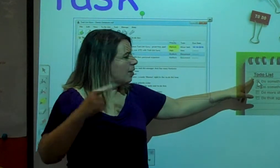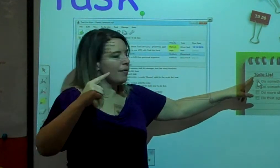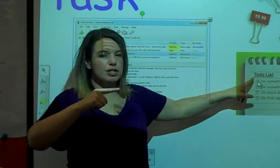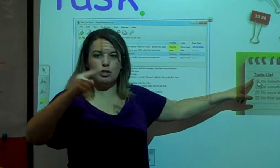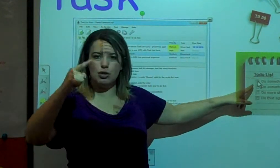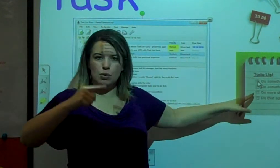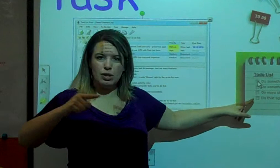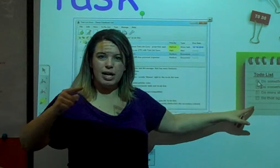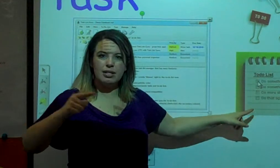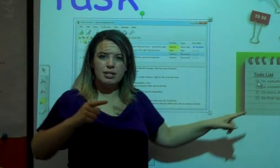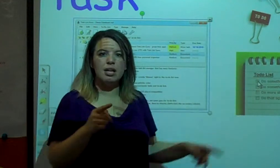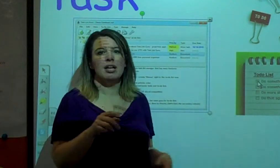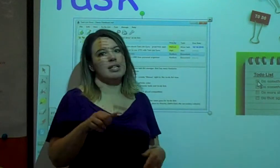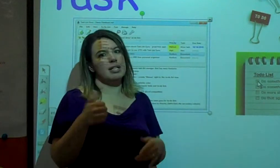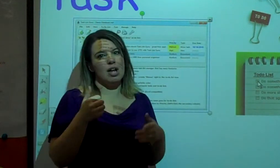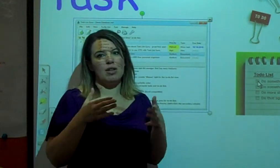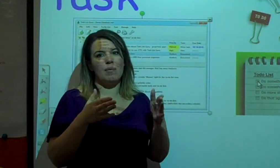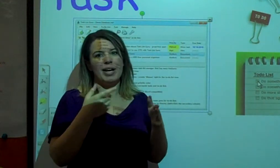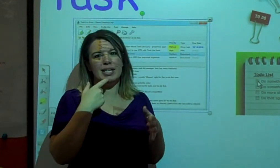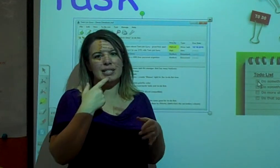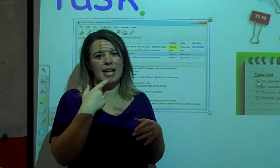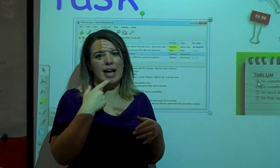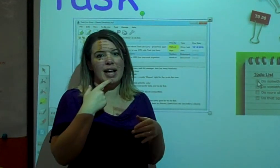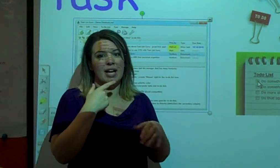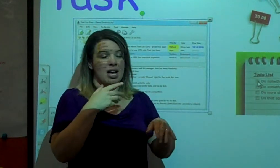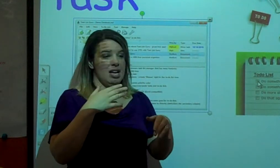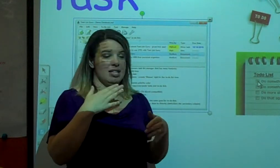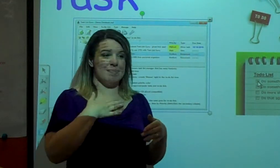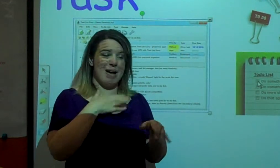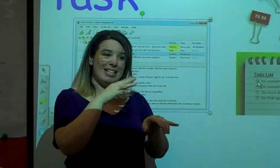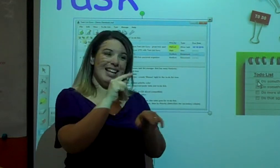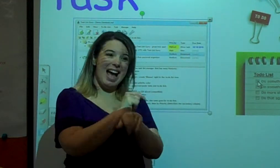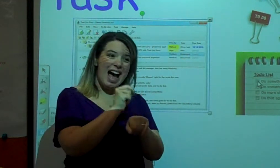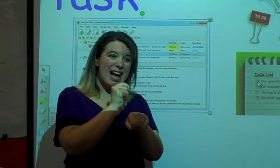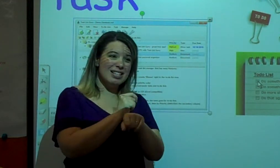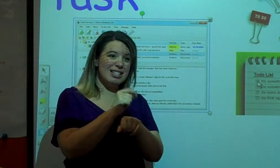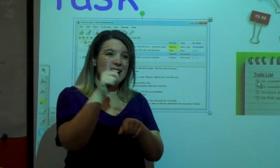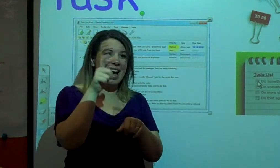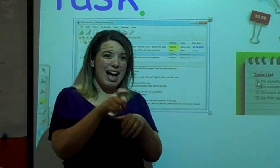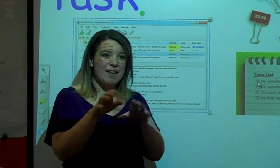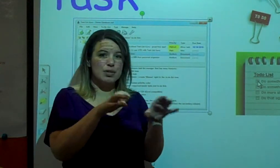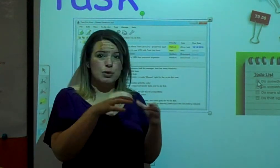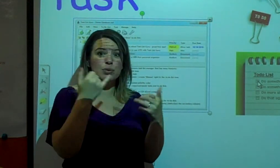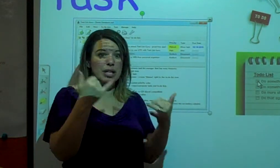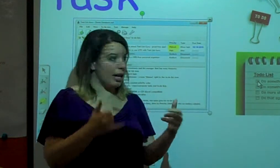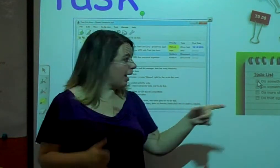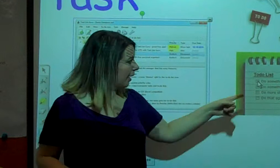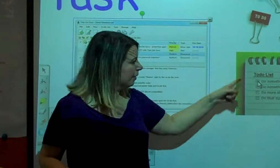have a to-do list. Is another way to say it's my task that I have to do today.